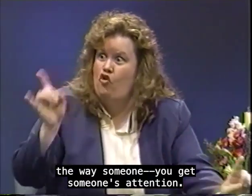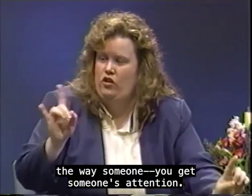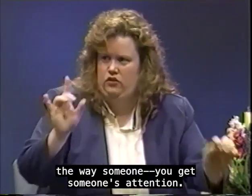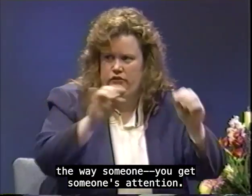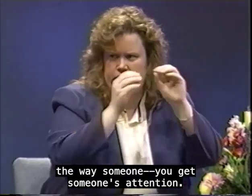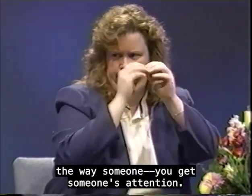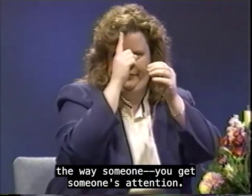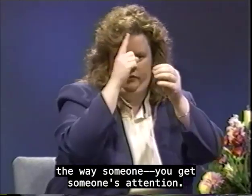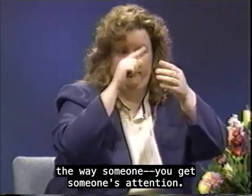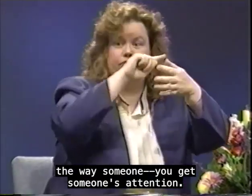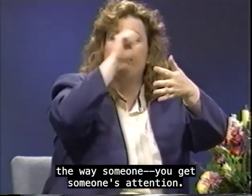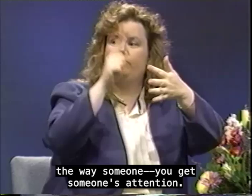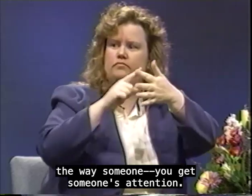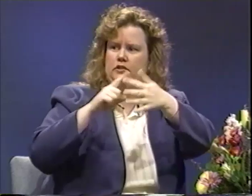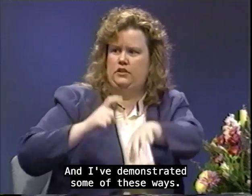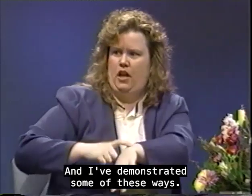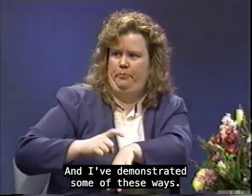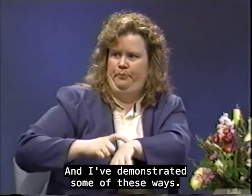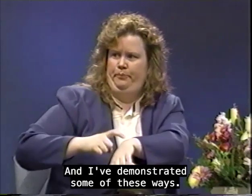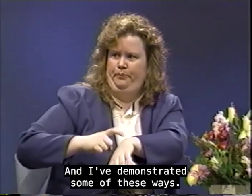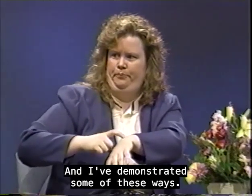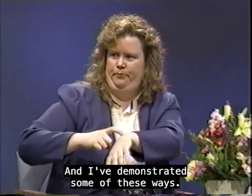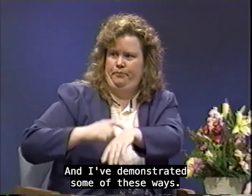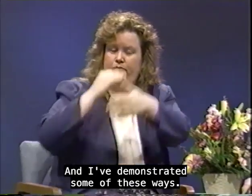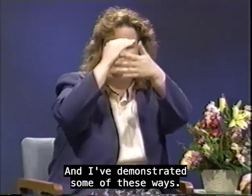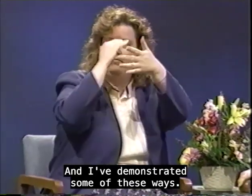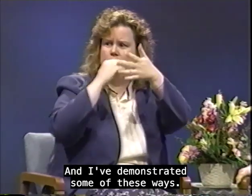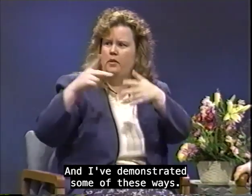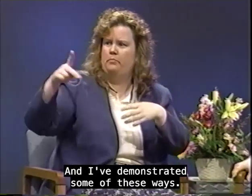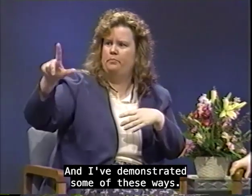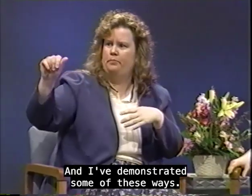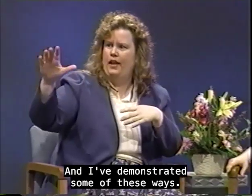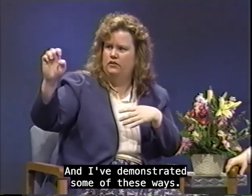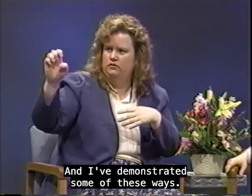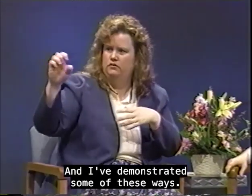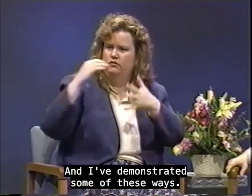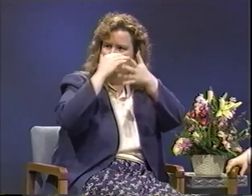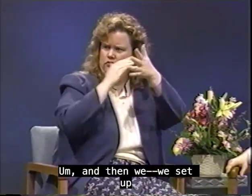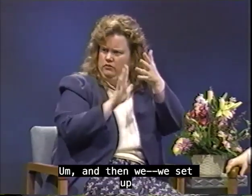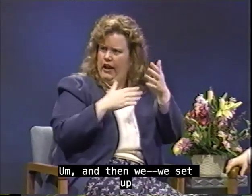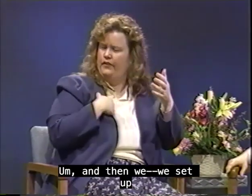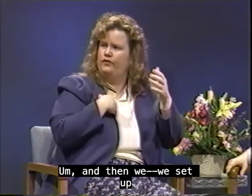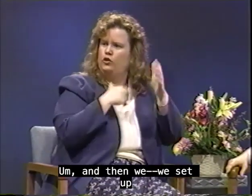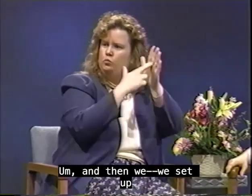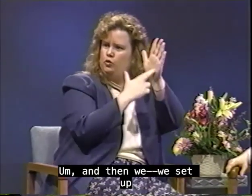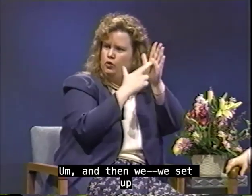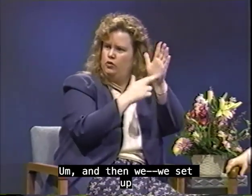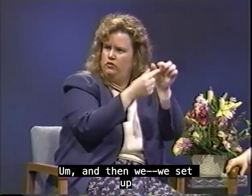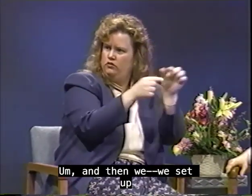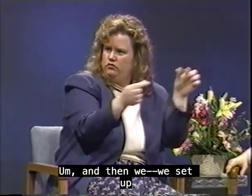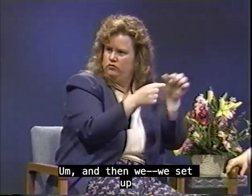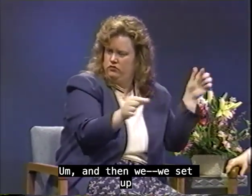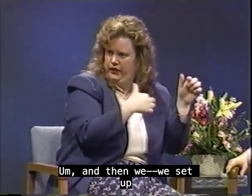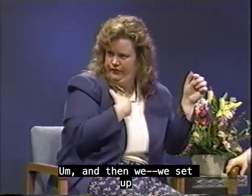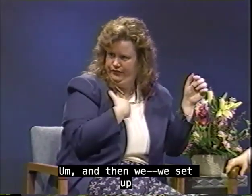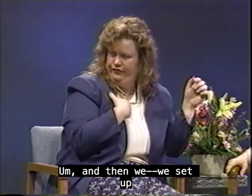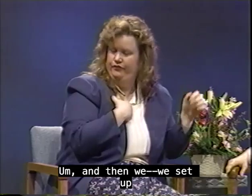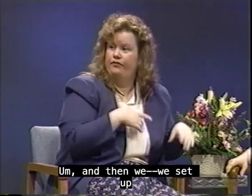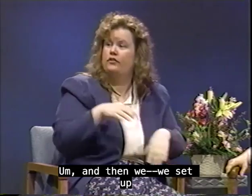get someone's attention, and I've demonstrated some of these ways. And then we set up the